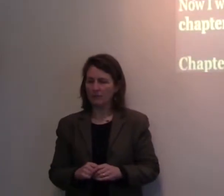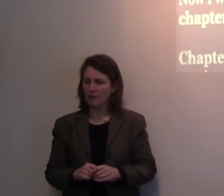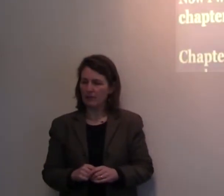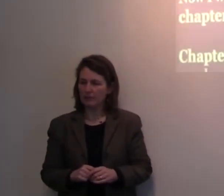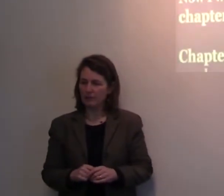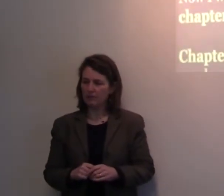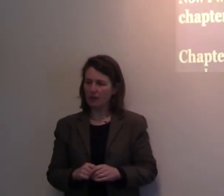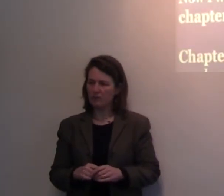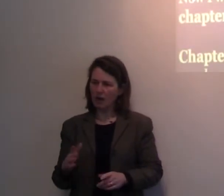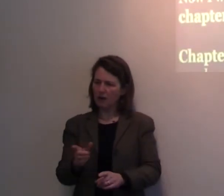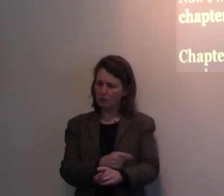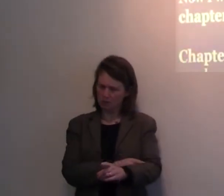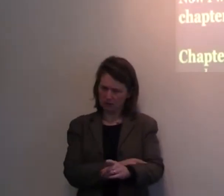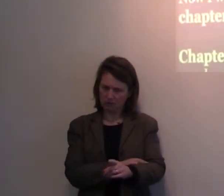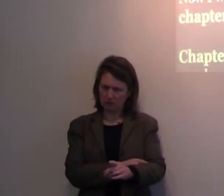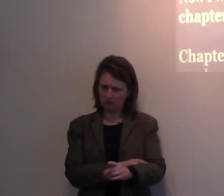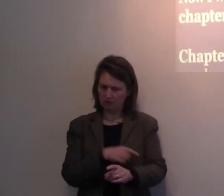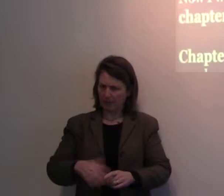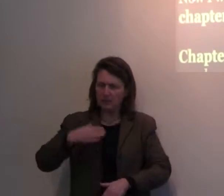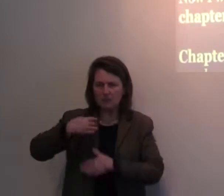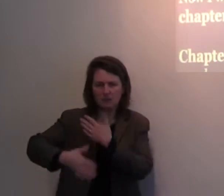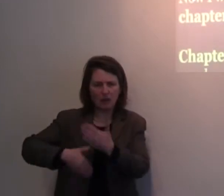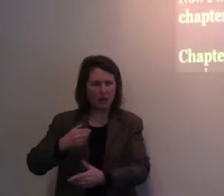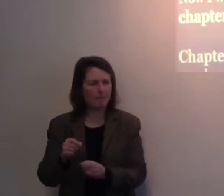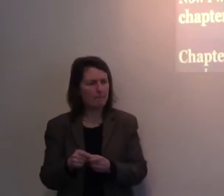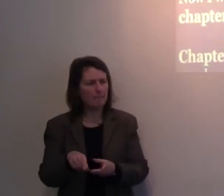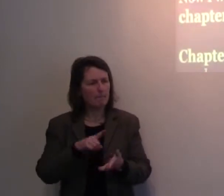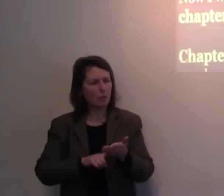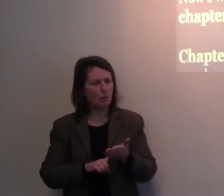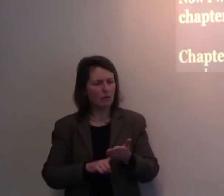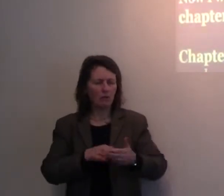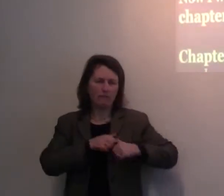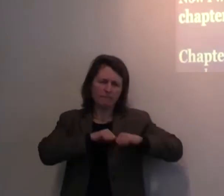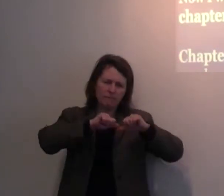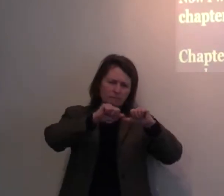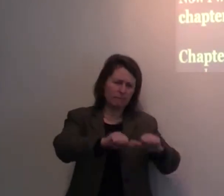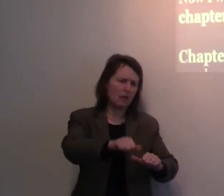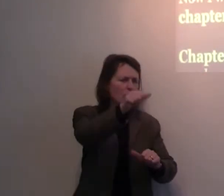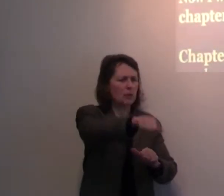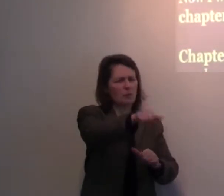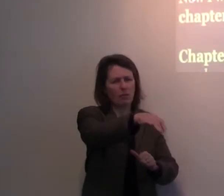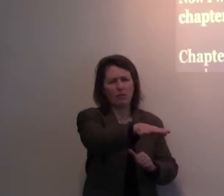Last week, I told you how Paul loved the people in the church in the city of